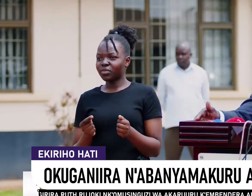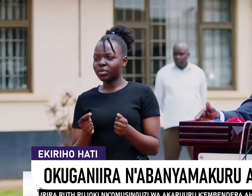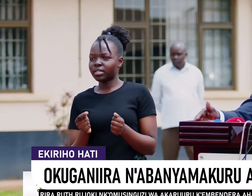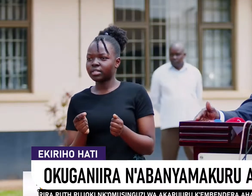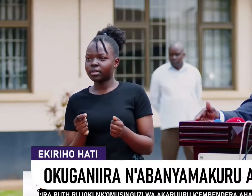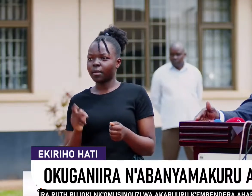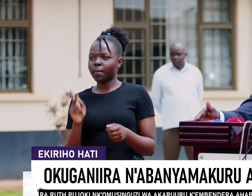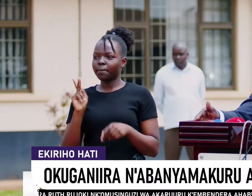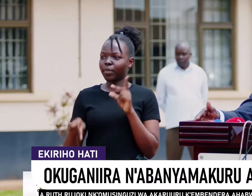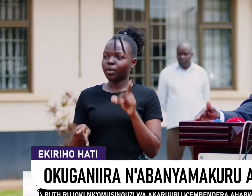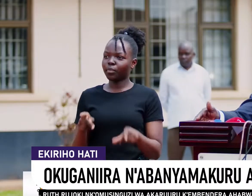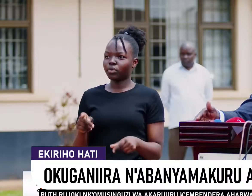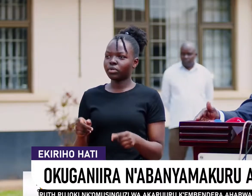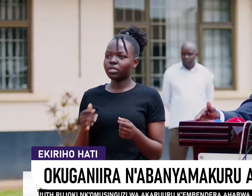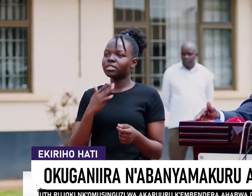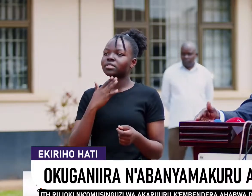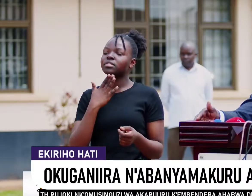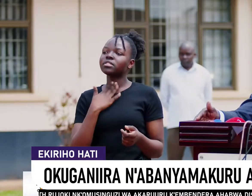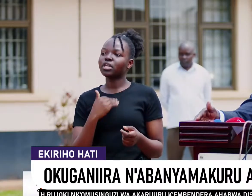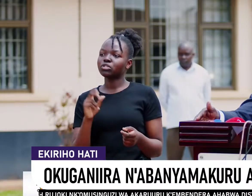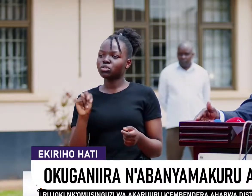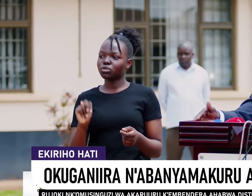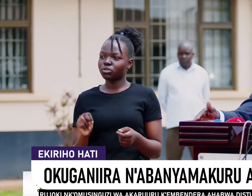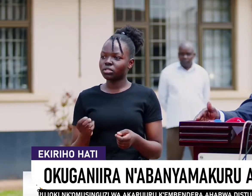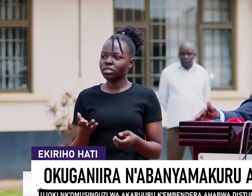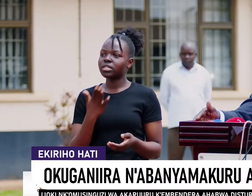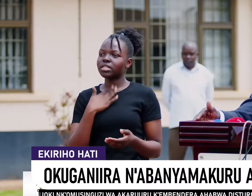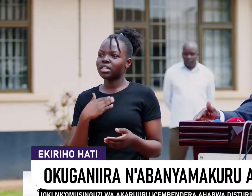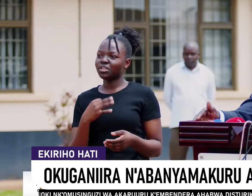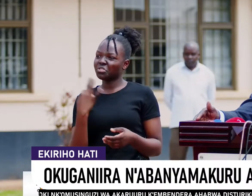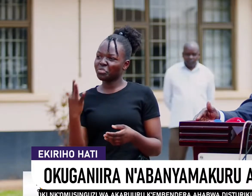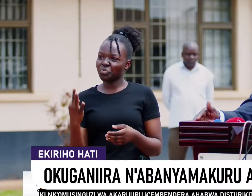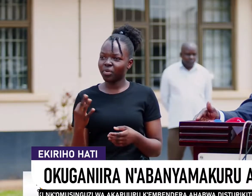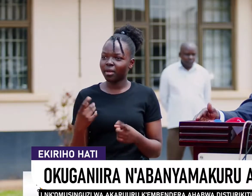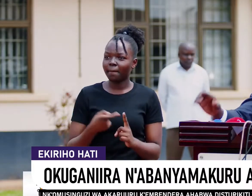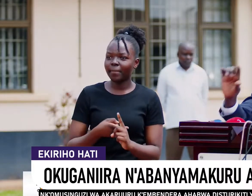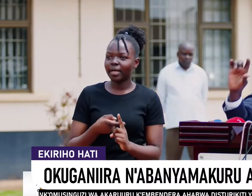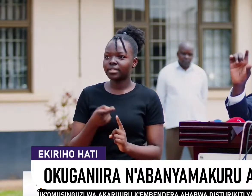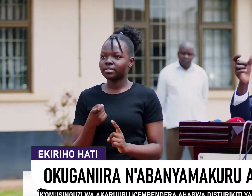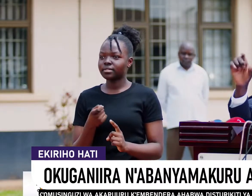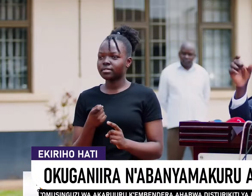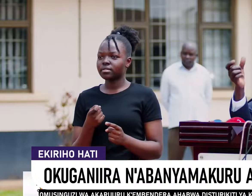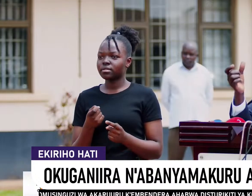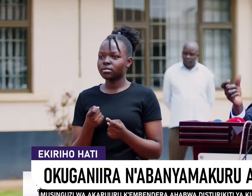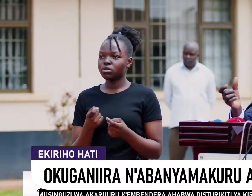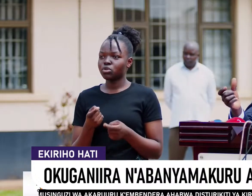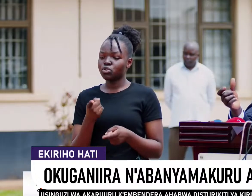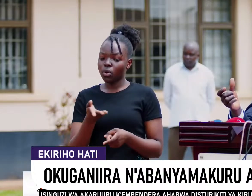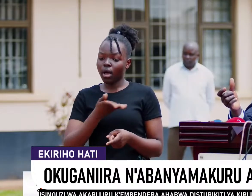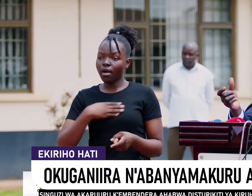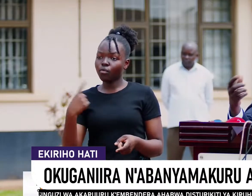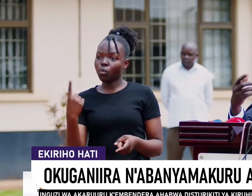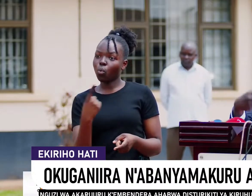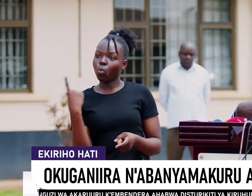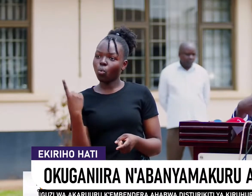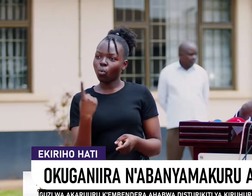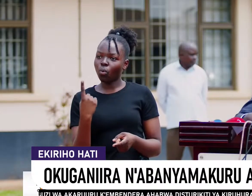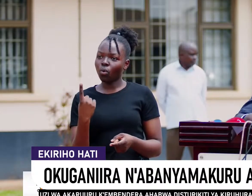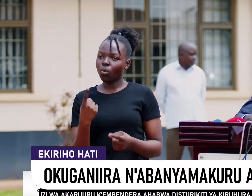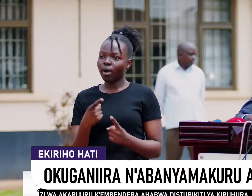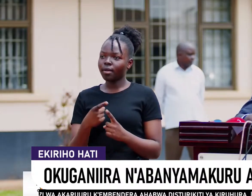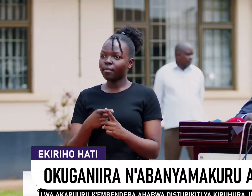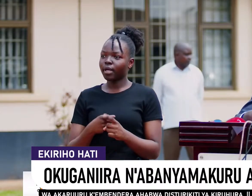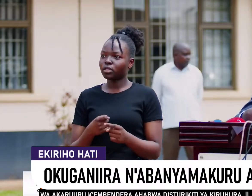months, even 2 weeks. No, you don't need all the time. So they have at least 1 month within which